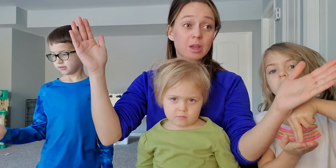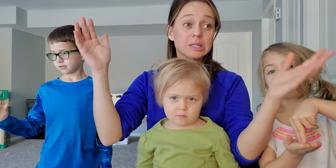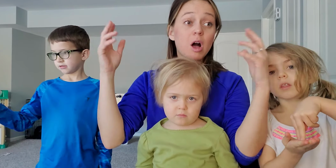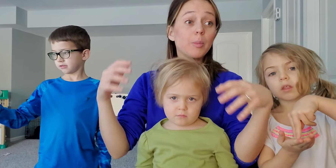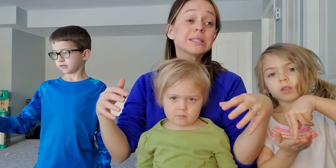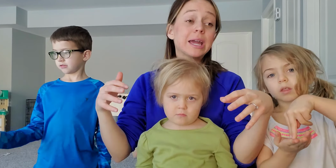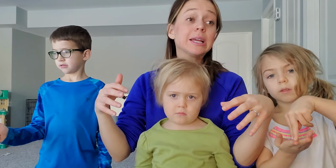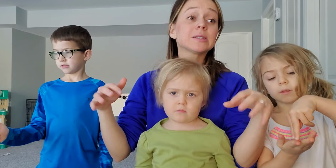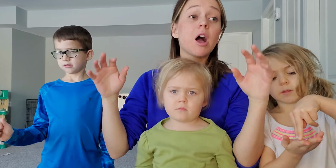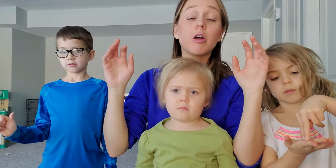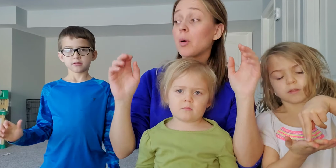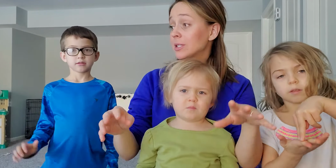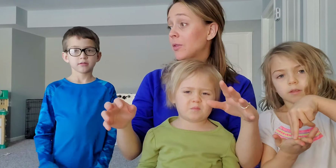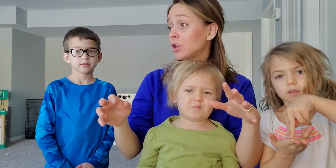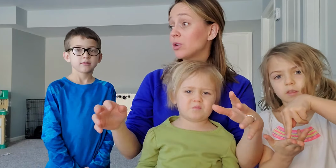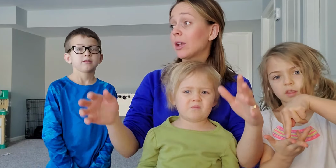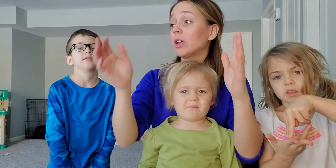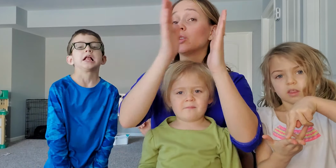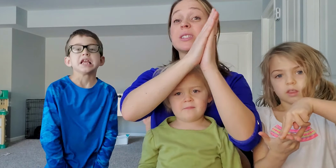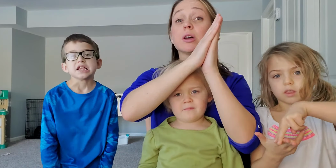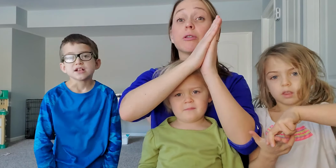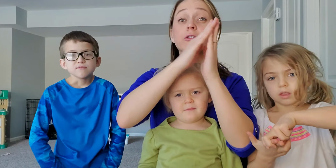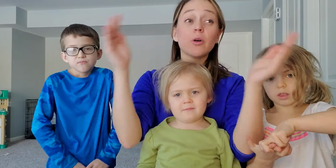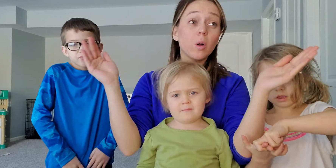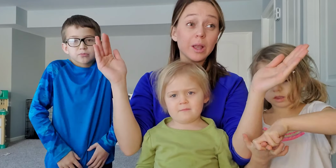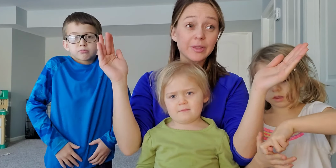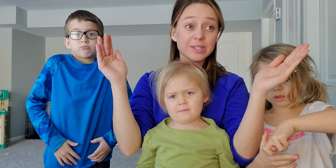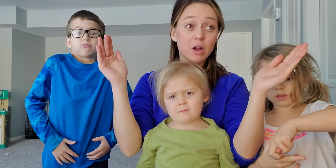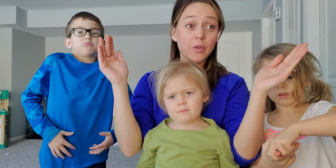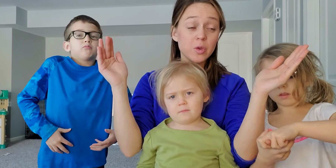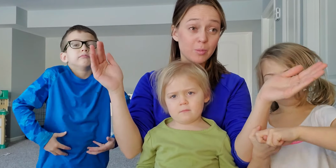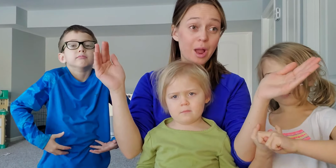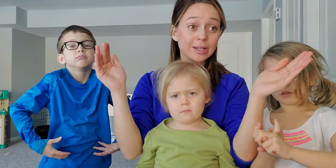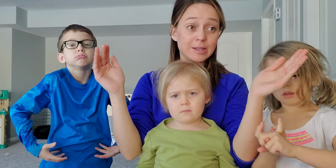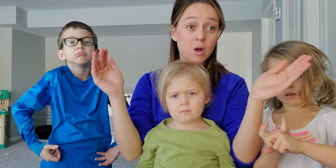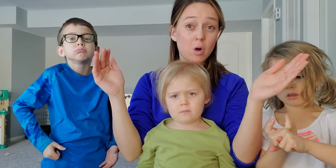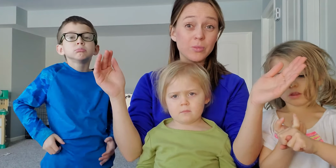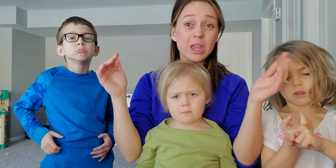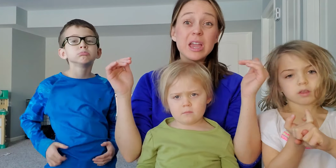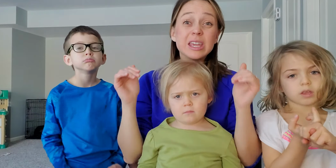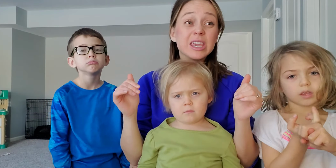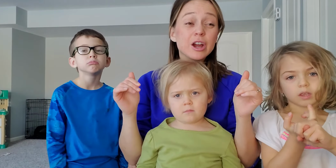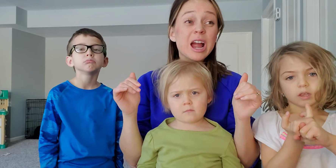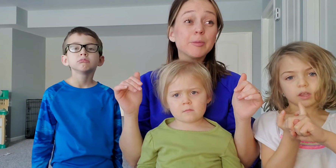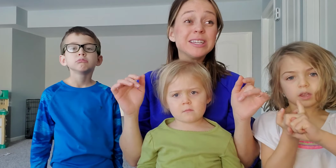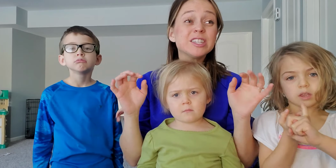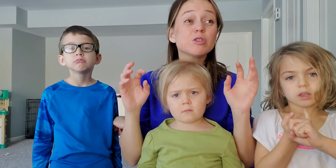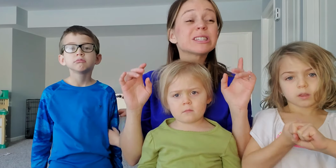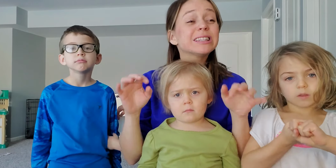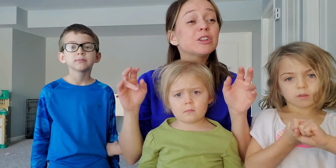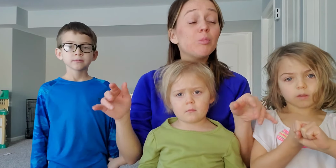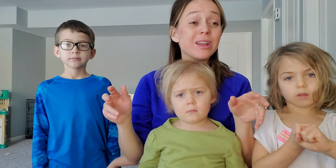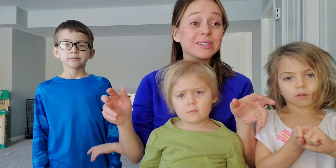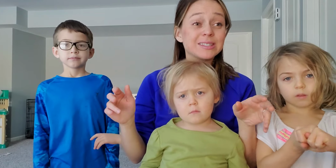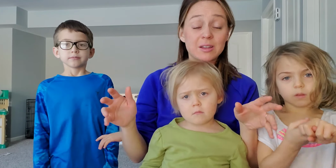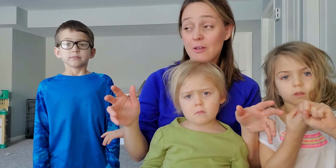So, I'll be signing a song, like posting it on the YouTube channel, and you'll see a full-length song that you can practice at home. Here, I'm going to be teaching you just little bits of a